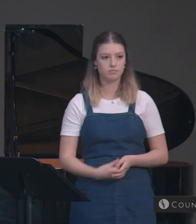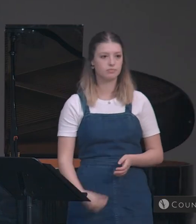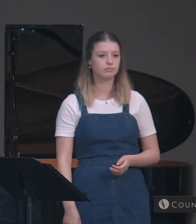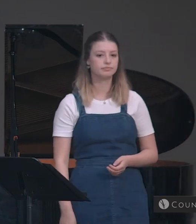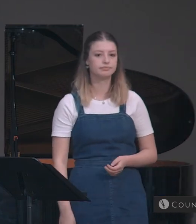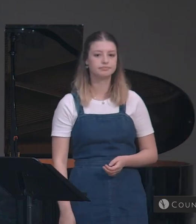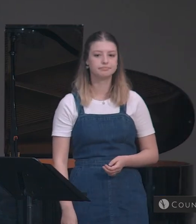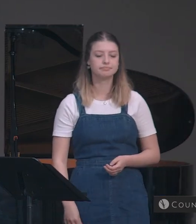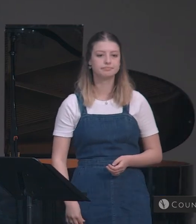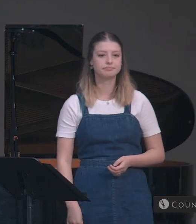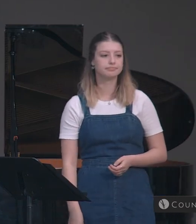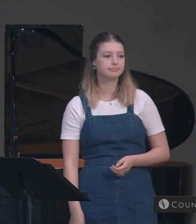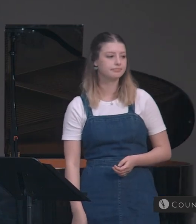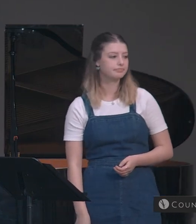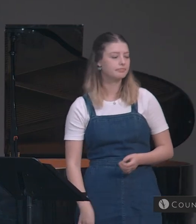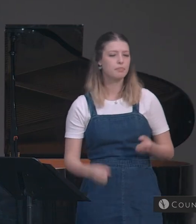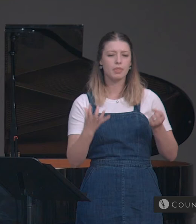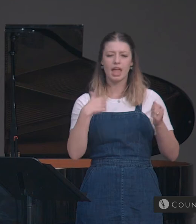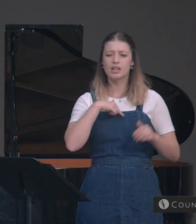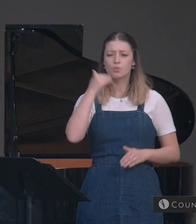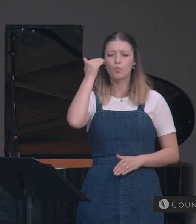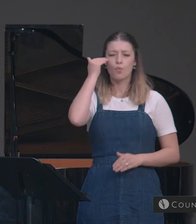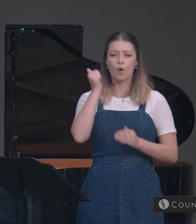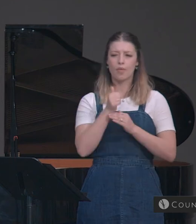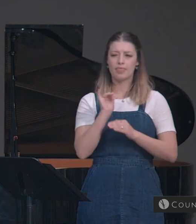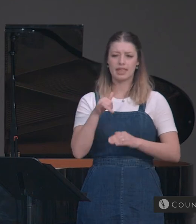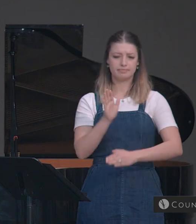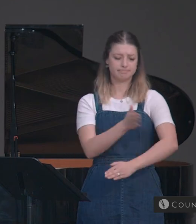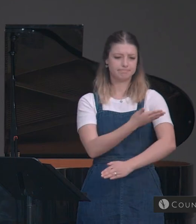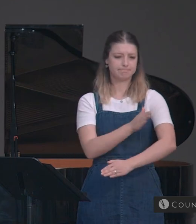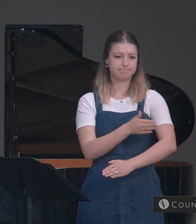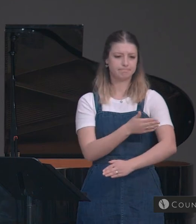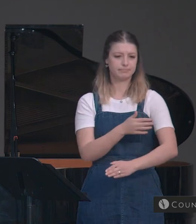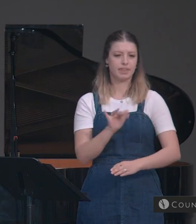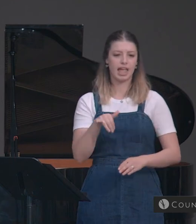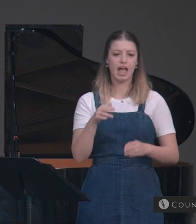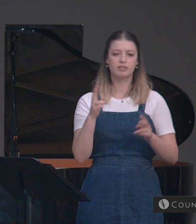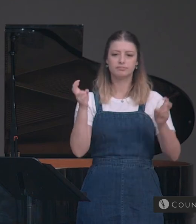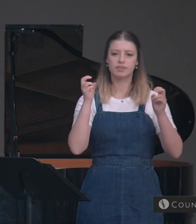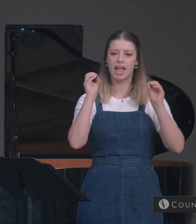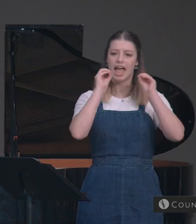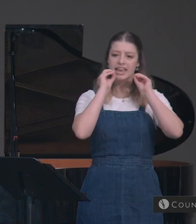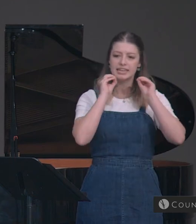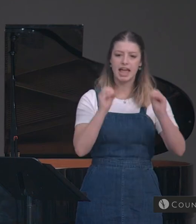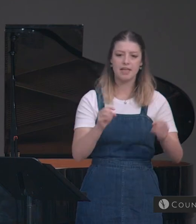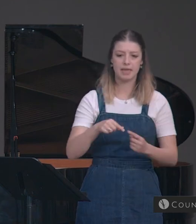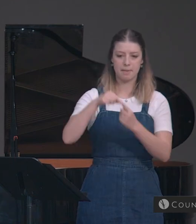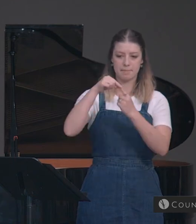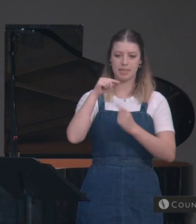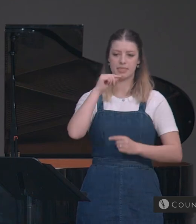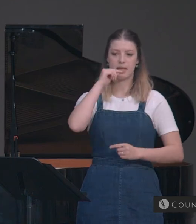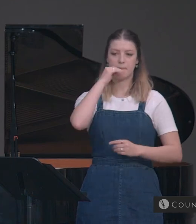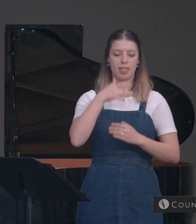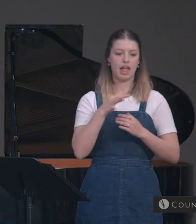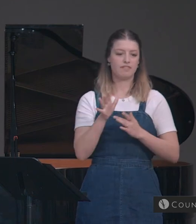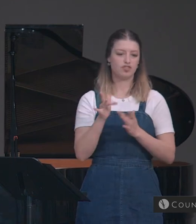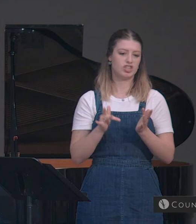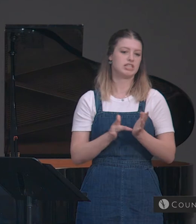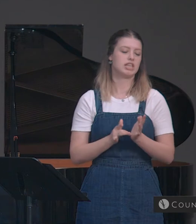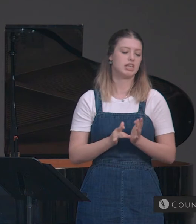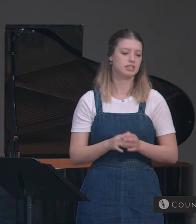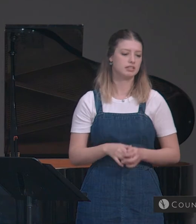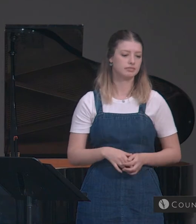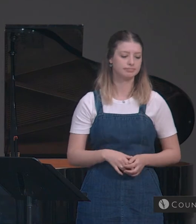A familiar hymn to many of us, "Nothing but the blood of Jesus," says,